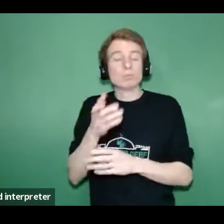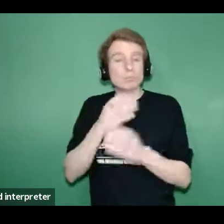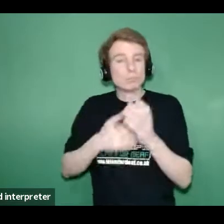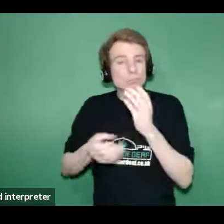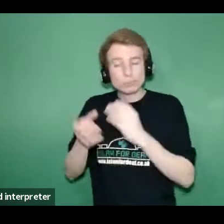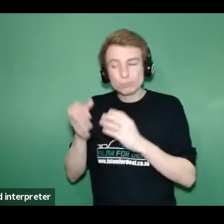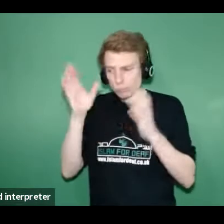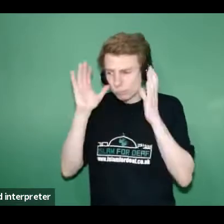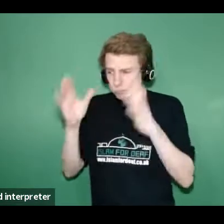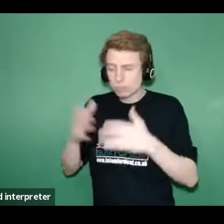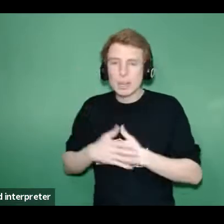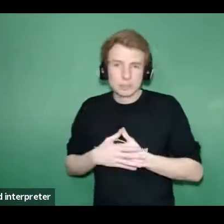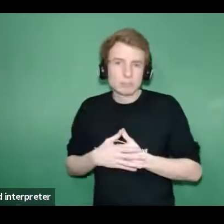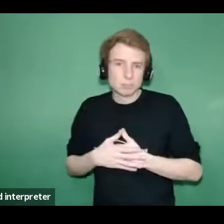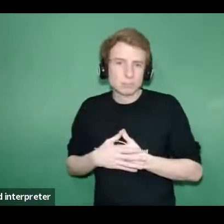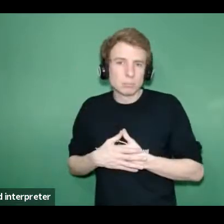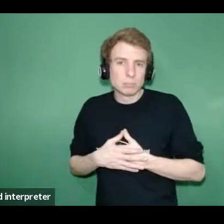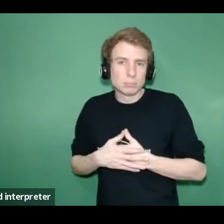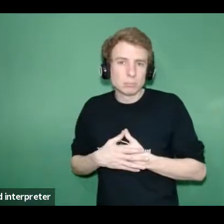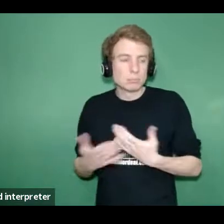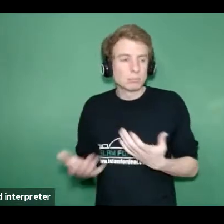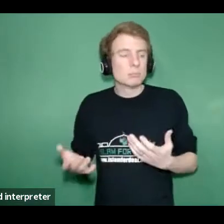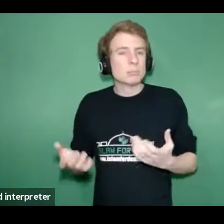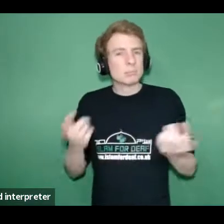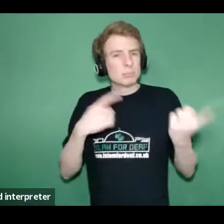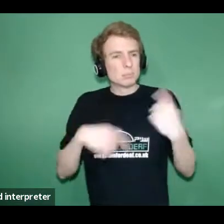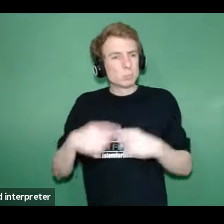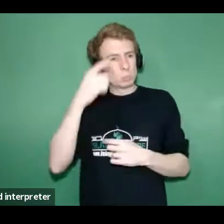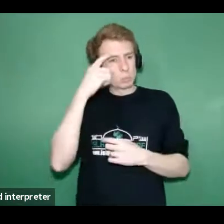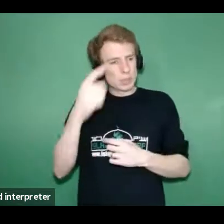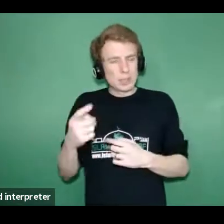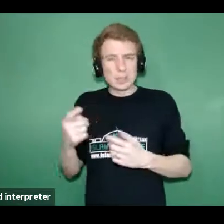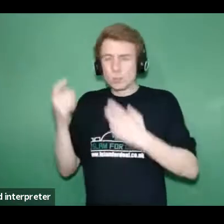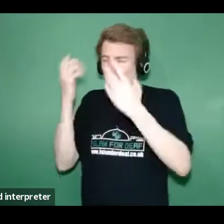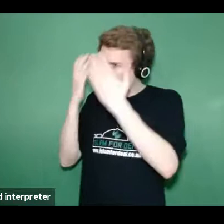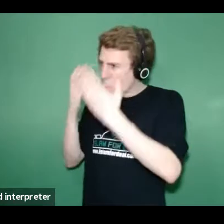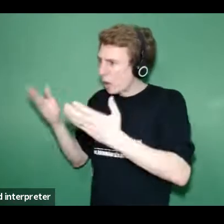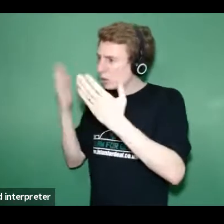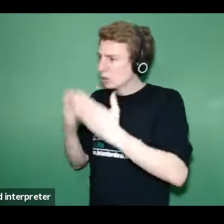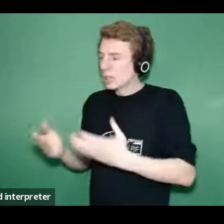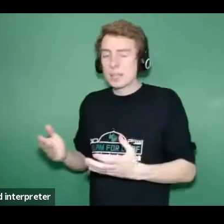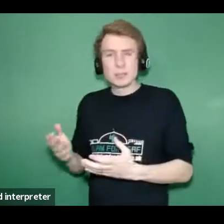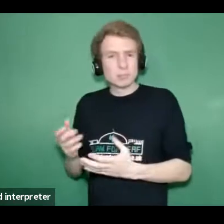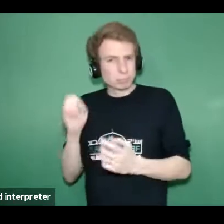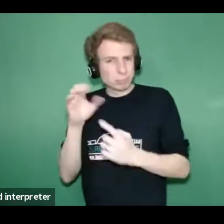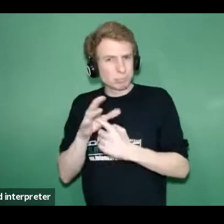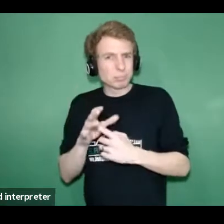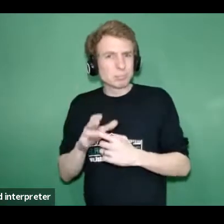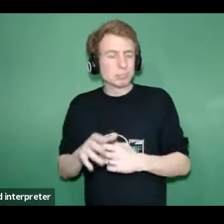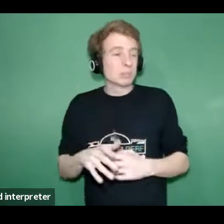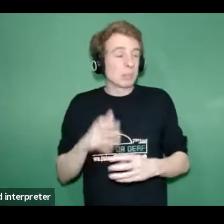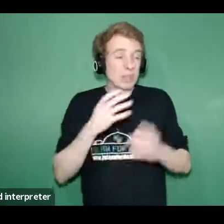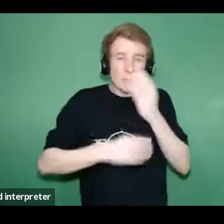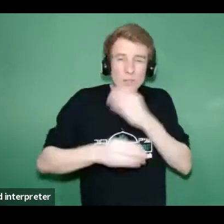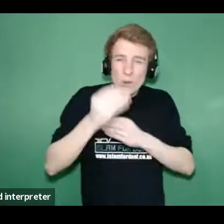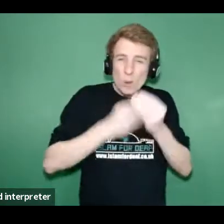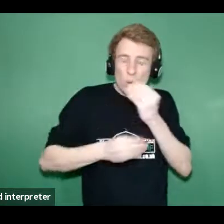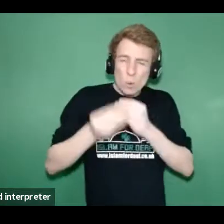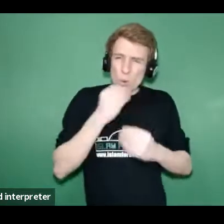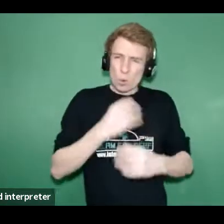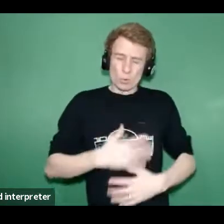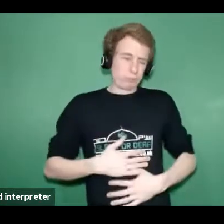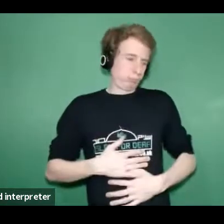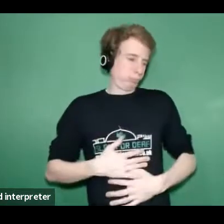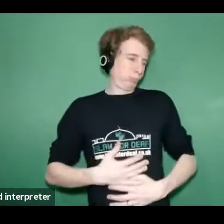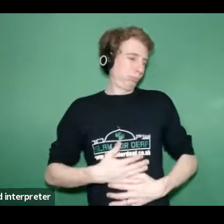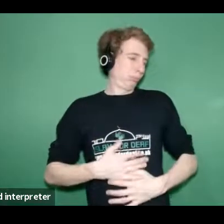can carry out acts of worship. However, the individual who overindulges and eats and gorges themselves,